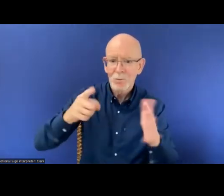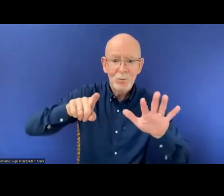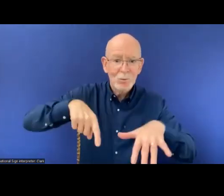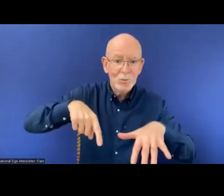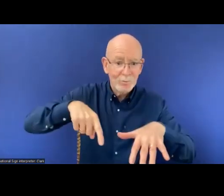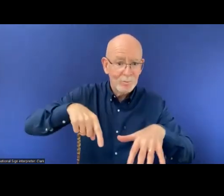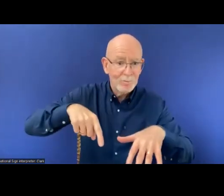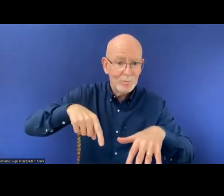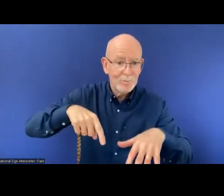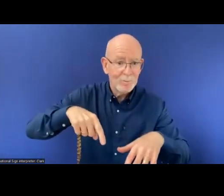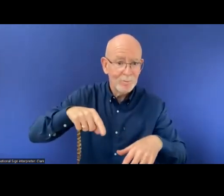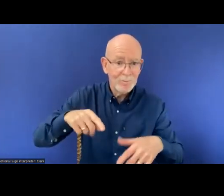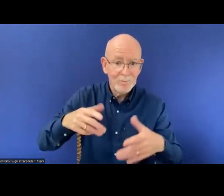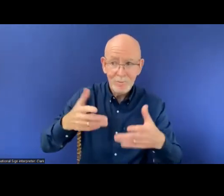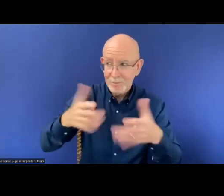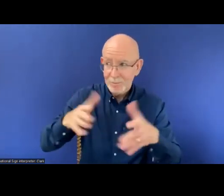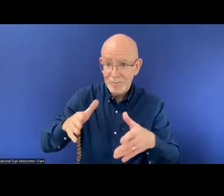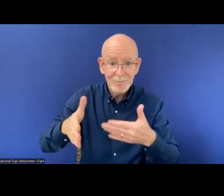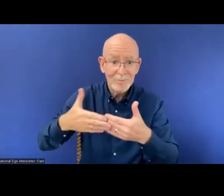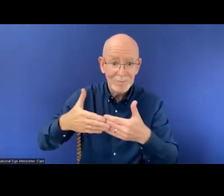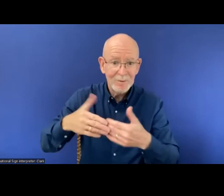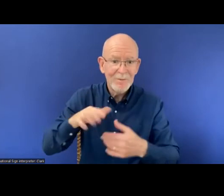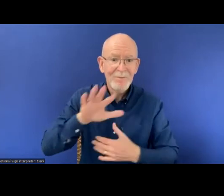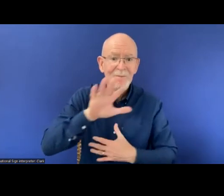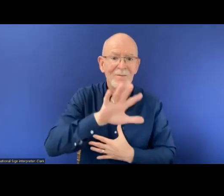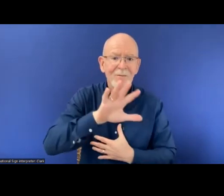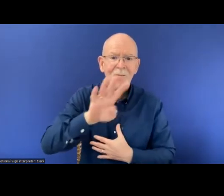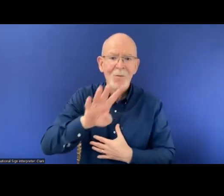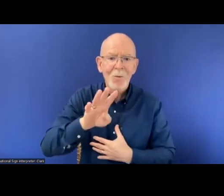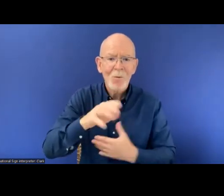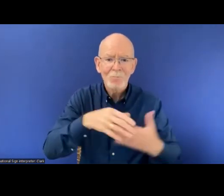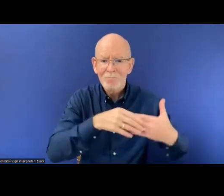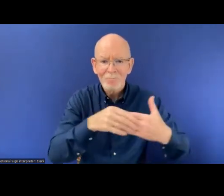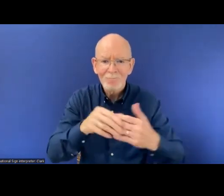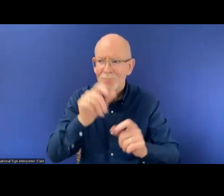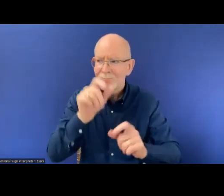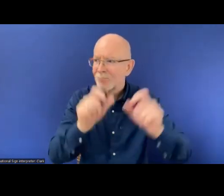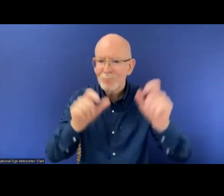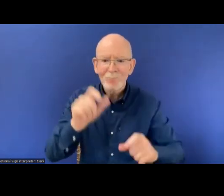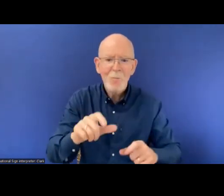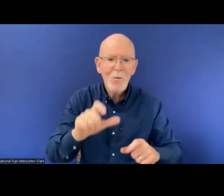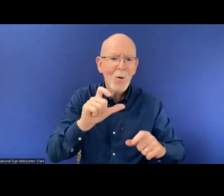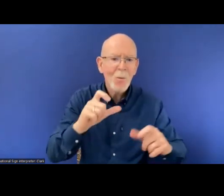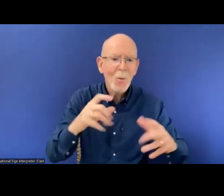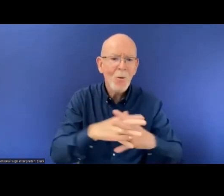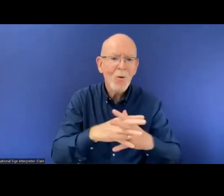on their commitment, which was made in 2018, calling on